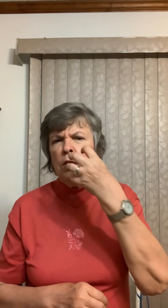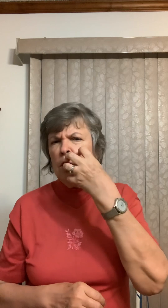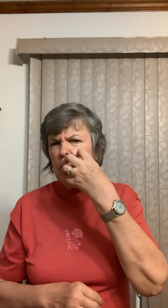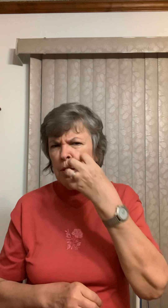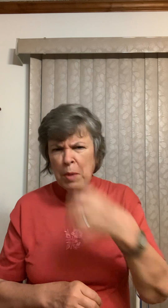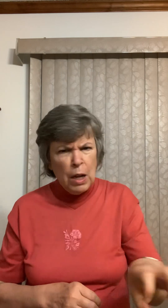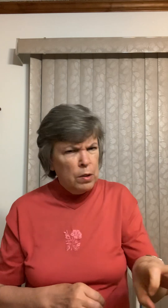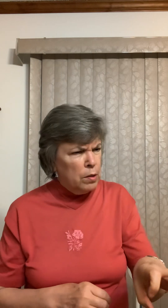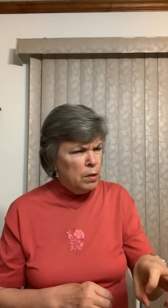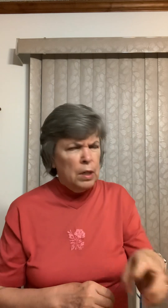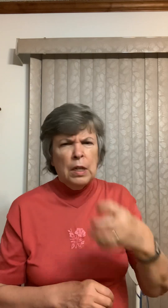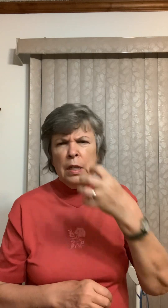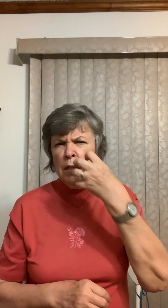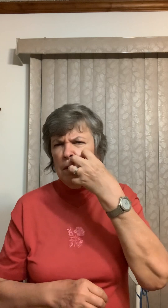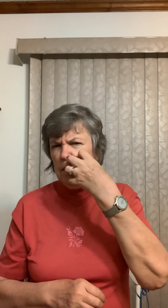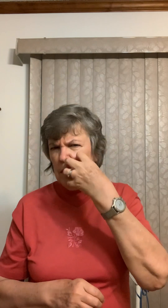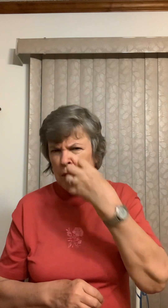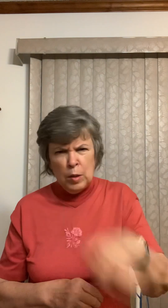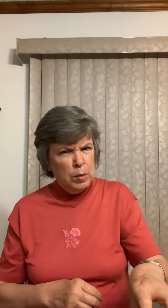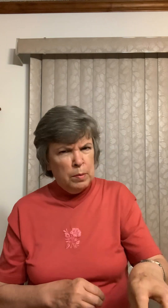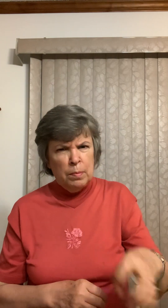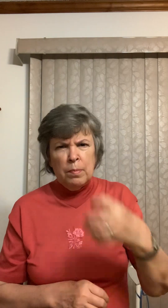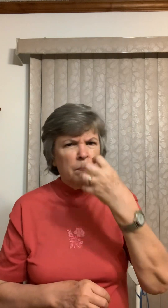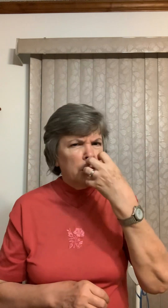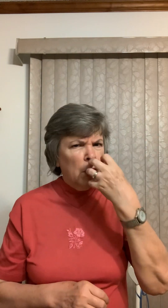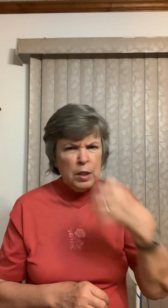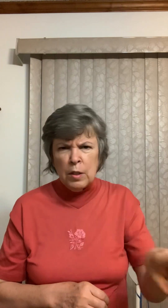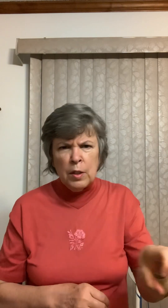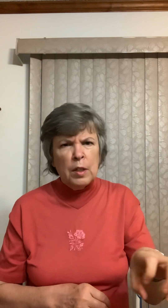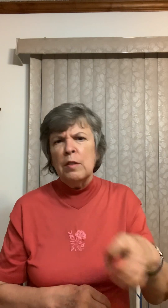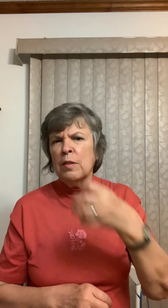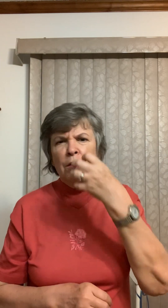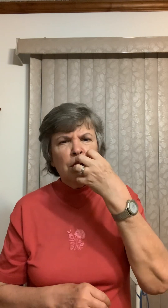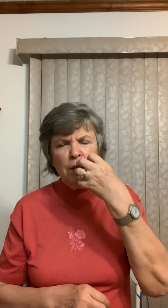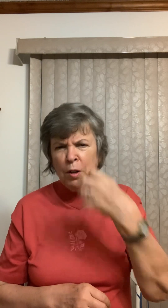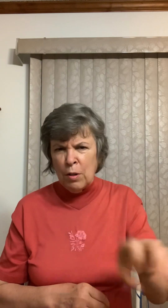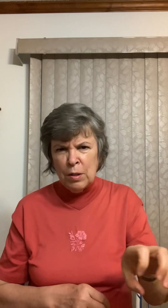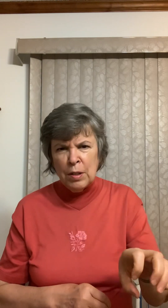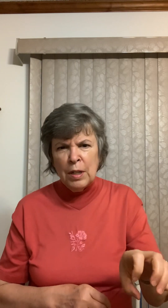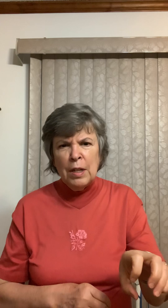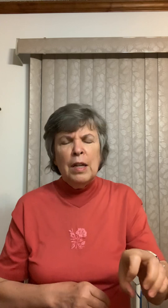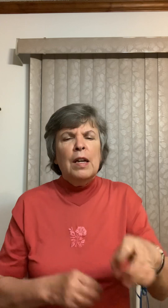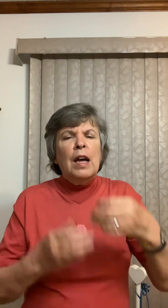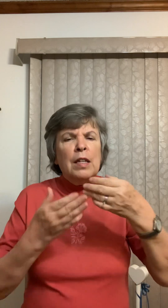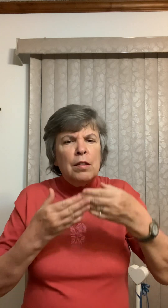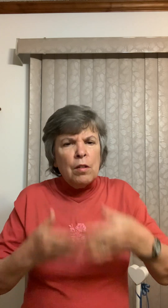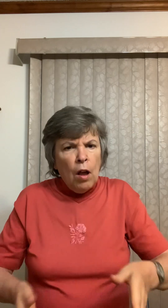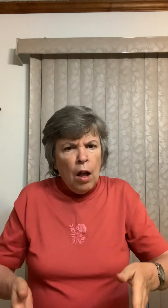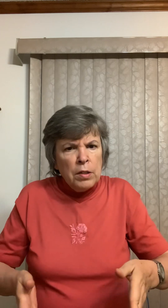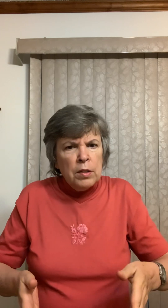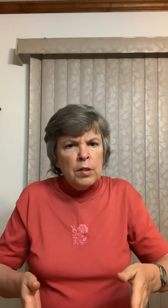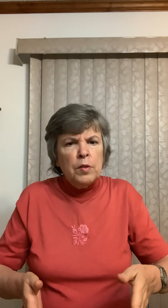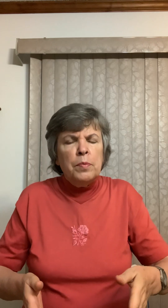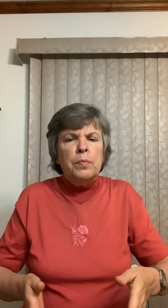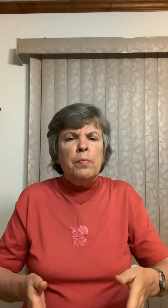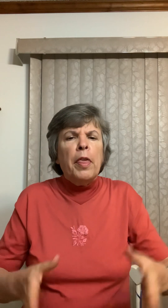with your mouth, and it's not a good thing. So his curse has lost